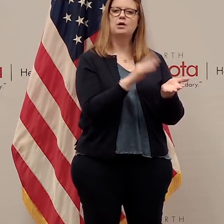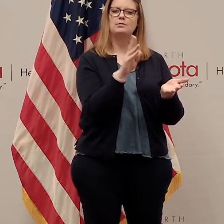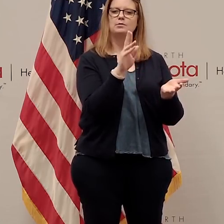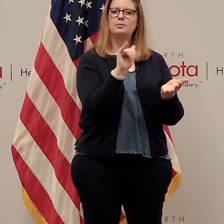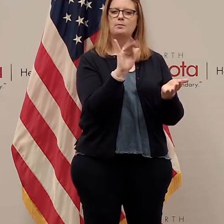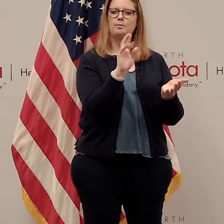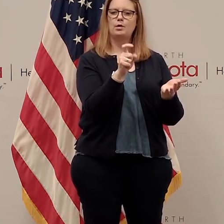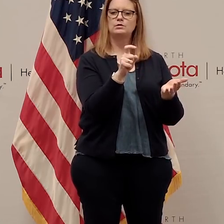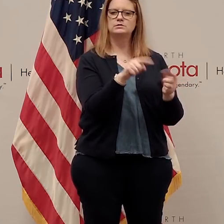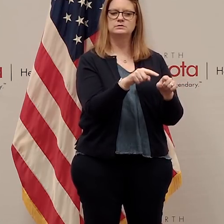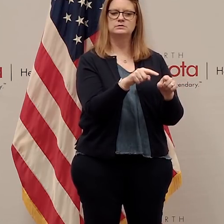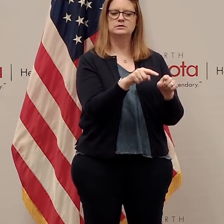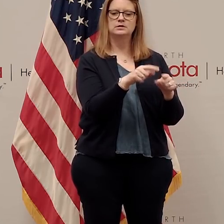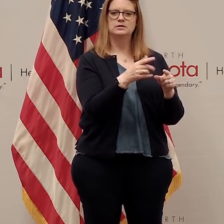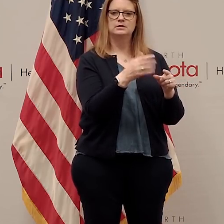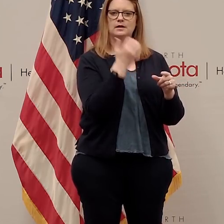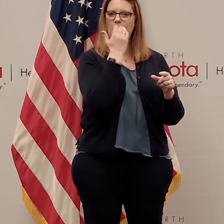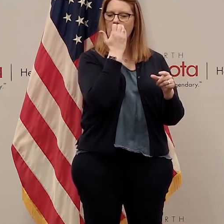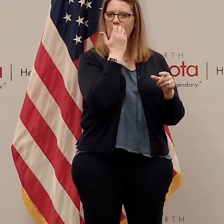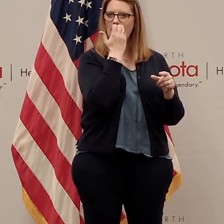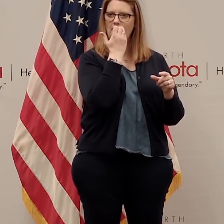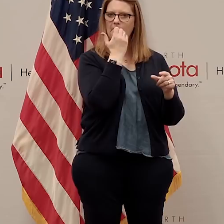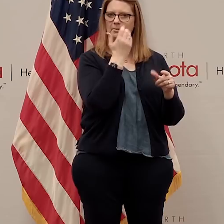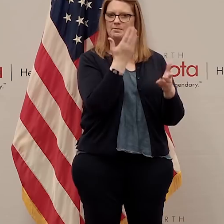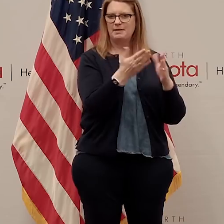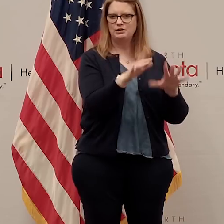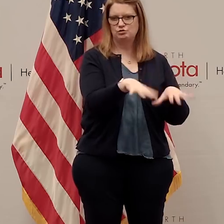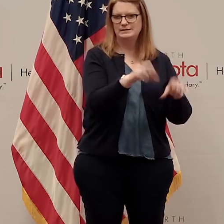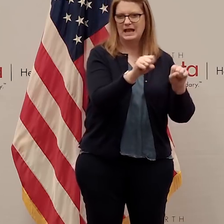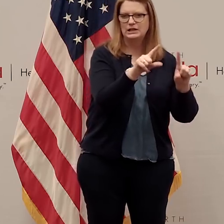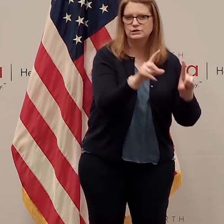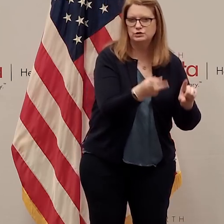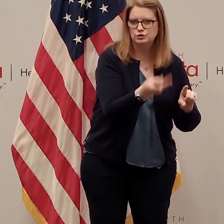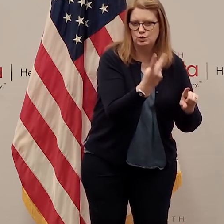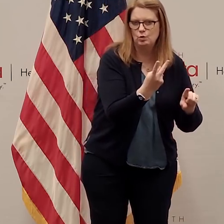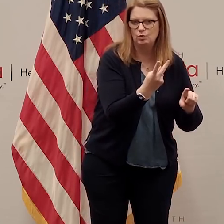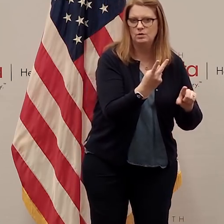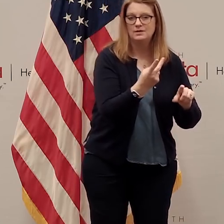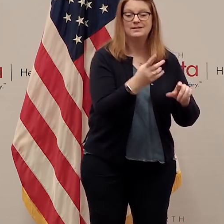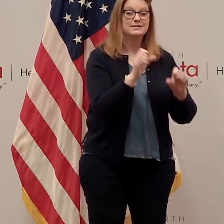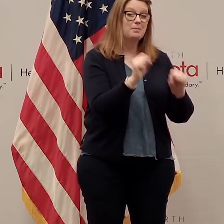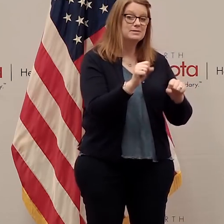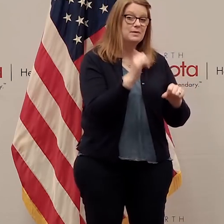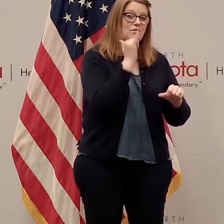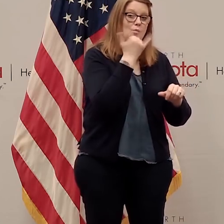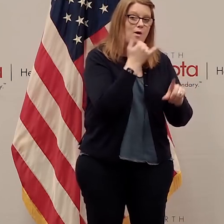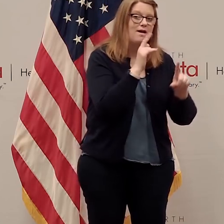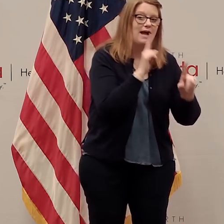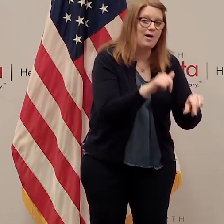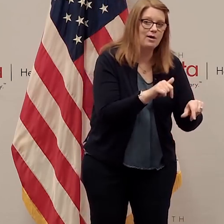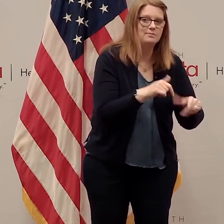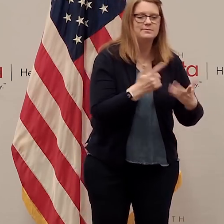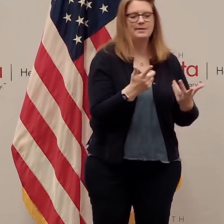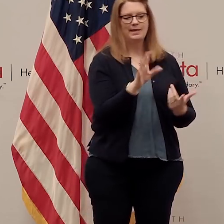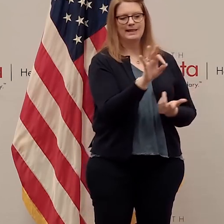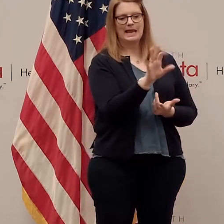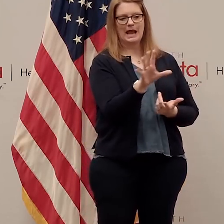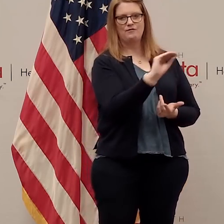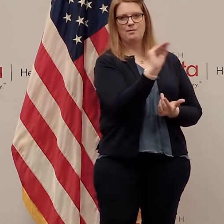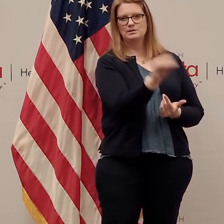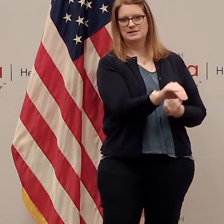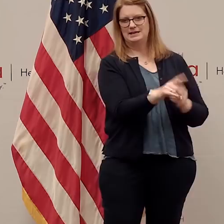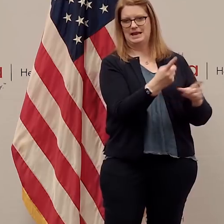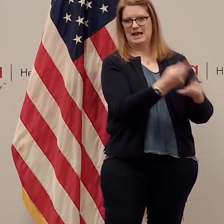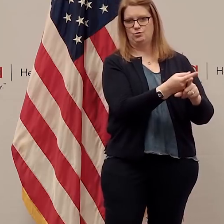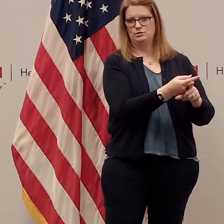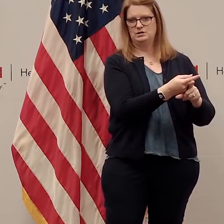that you should take 2 to reduce the possibilities of wrong outcome, because they may have like a 95% accuracy,